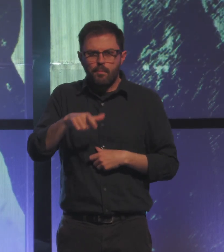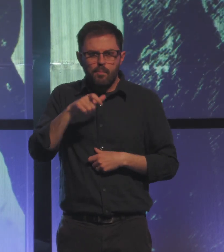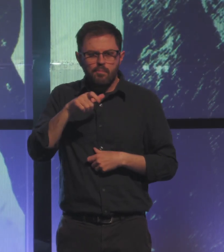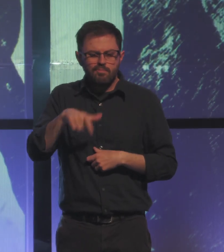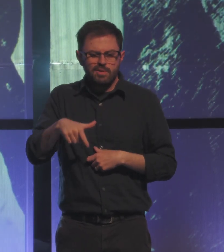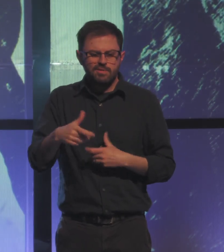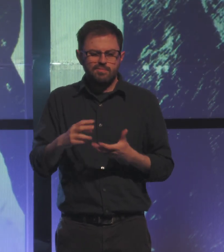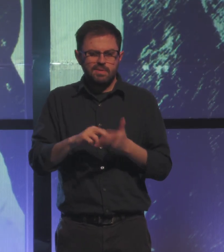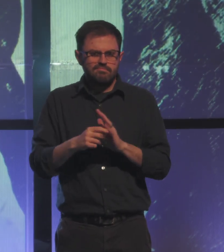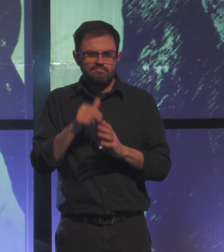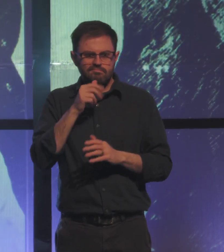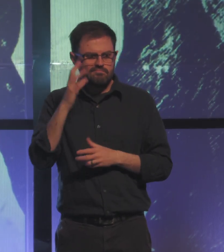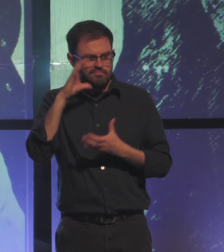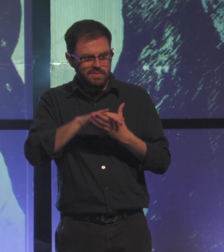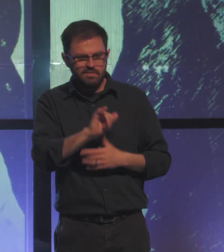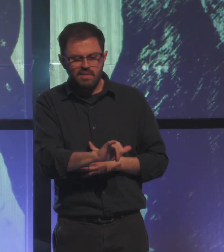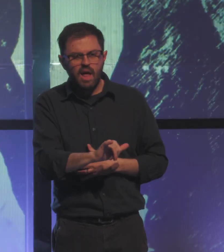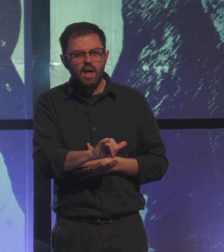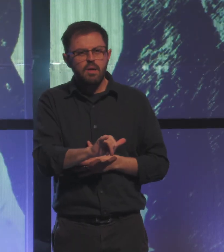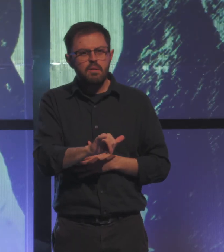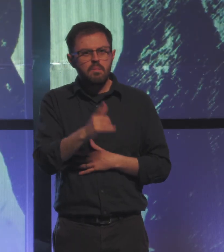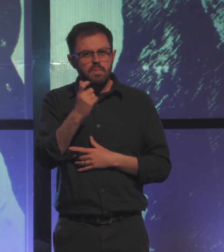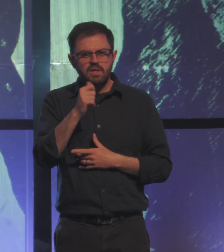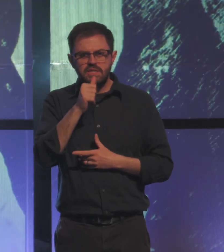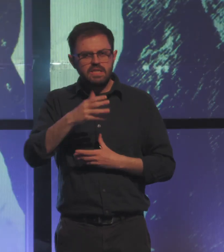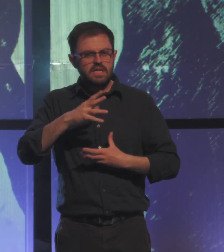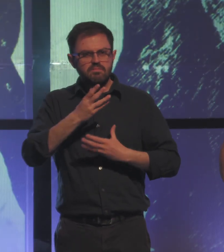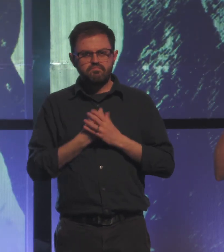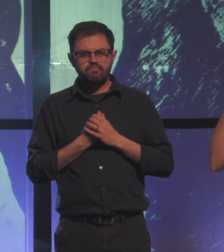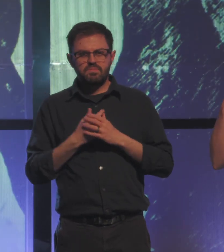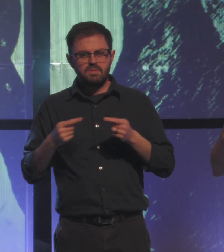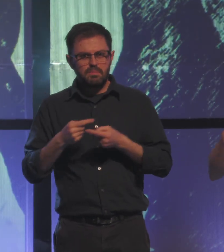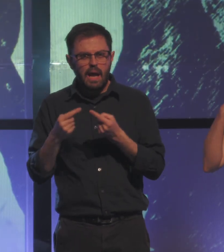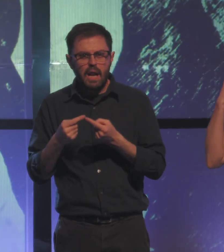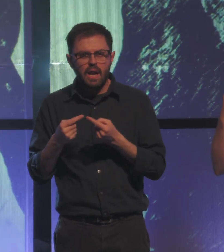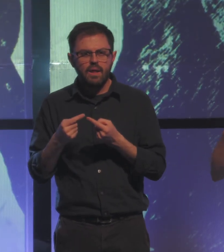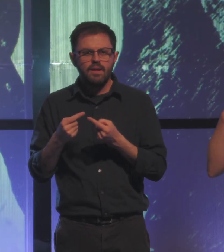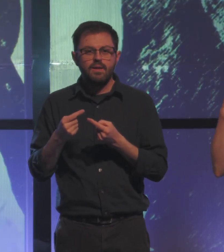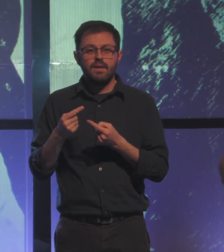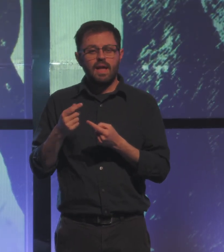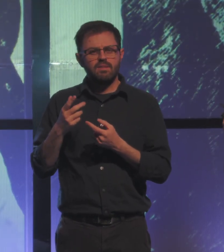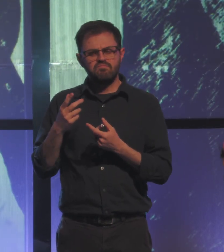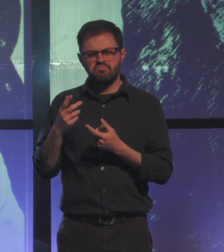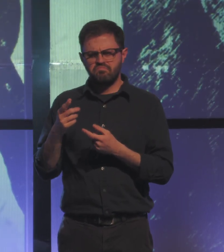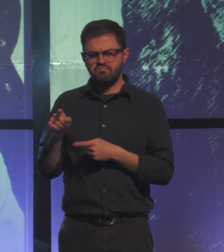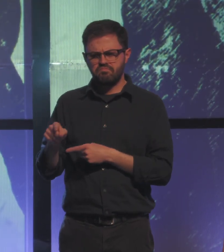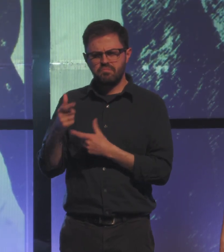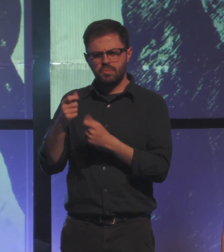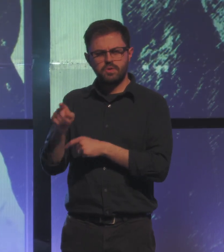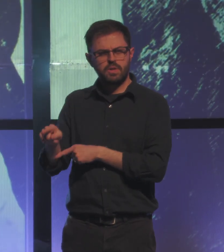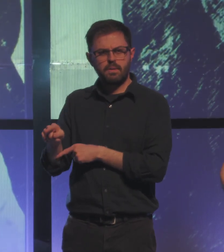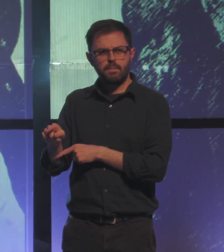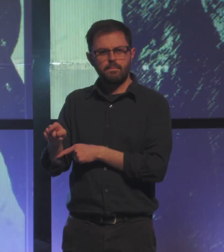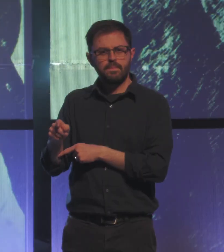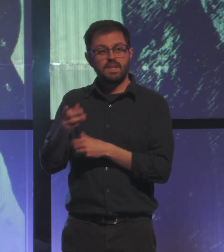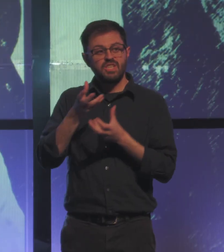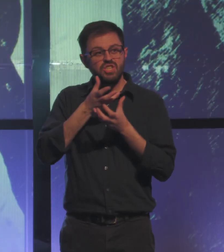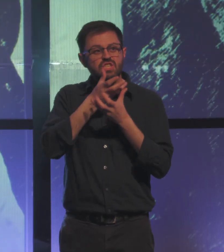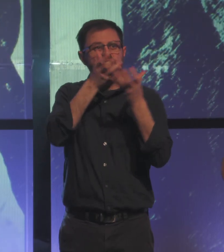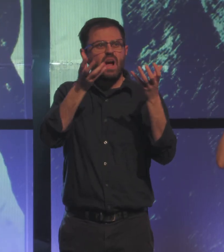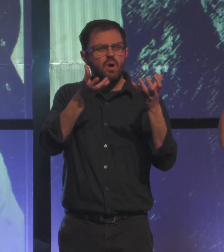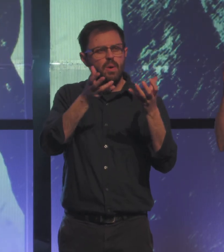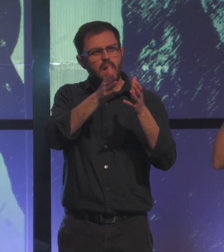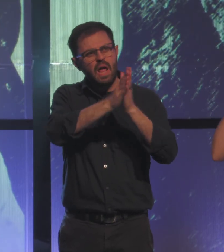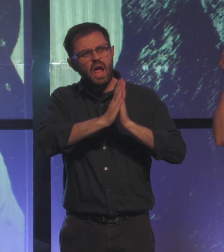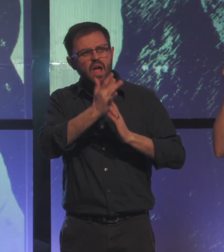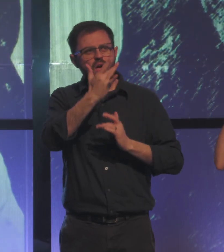pain. And the thing with Bartimaeus is that, as he is shouting, his shouting is not weakness. His shouting is not